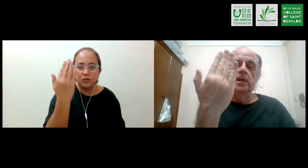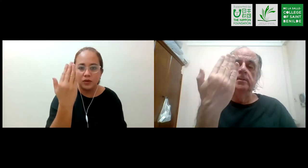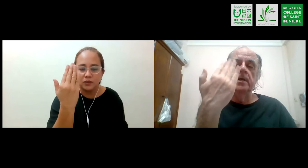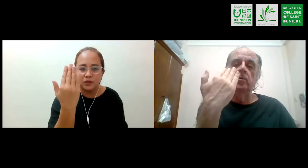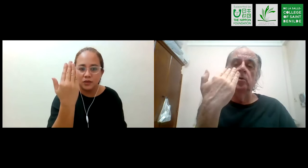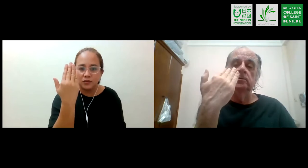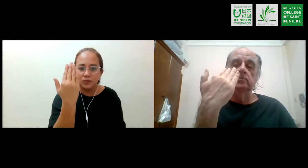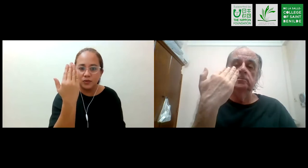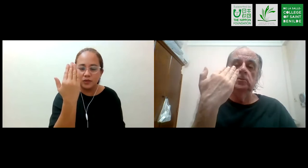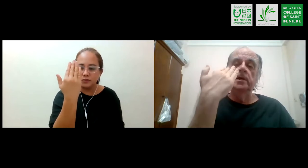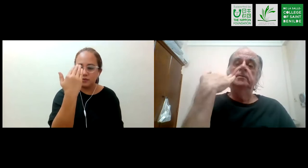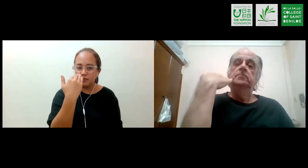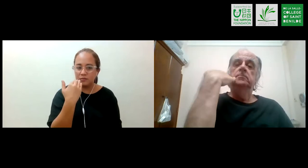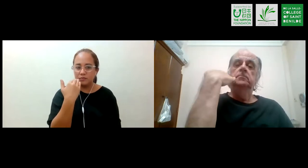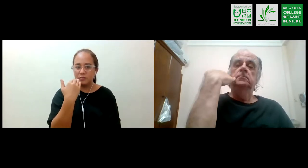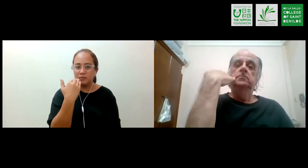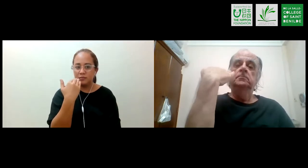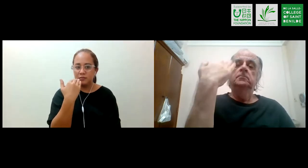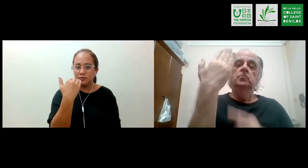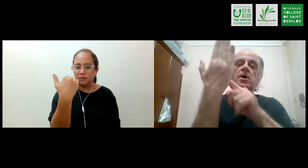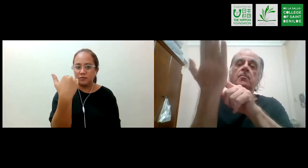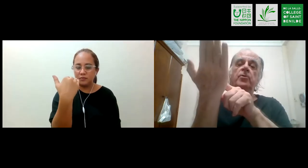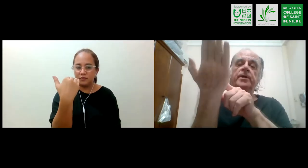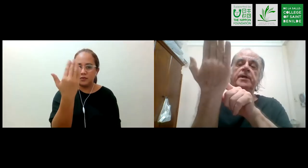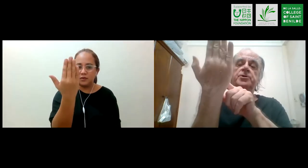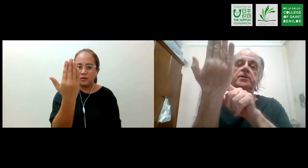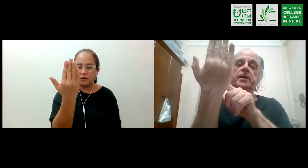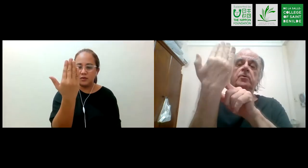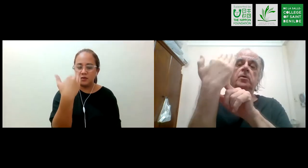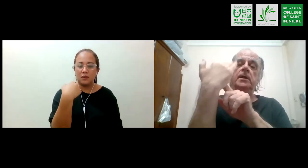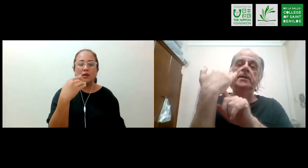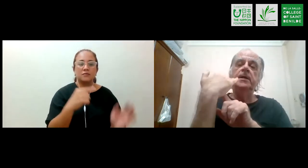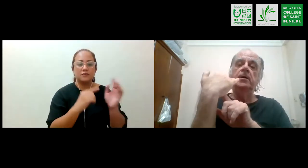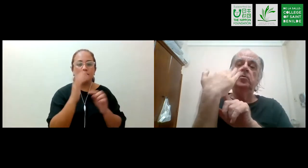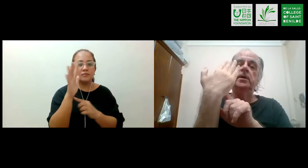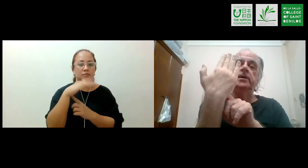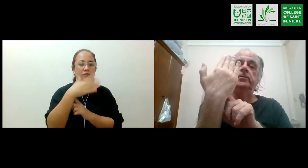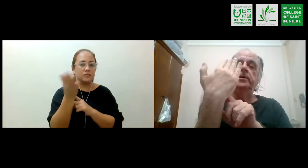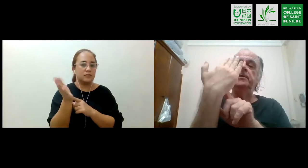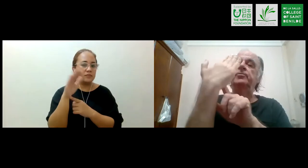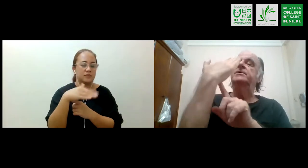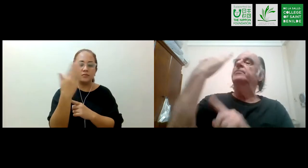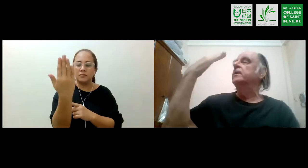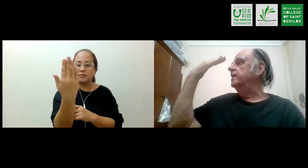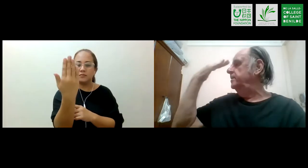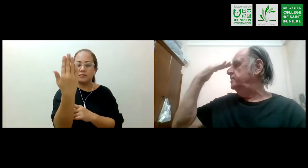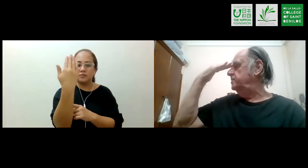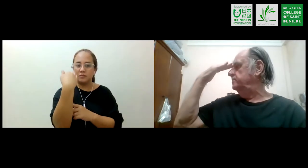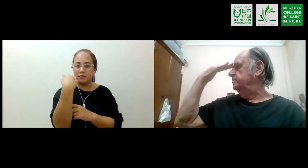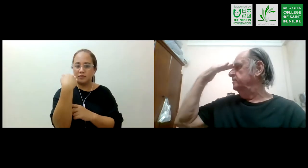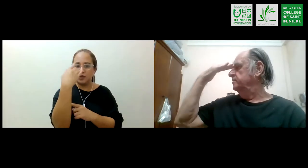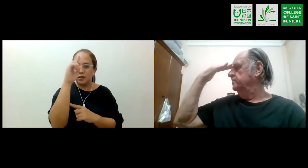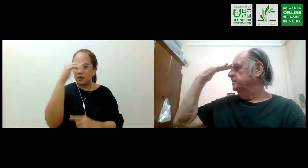inward and downward, right? Palm orientation, inward and downward, and you end up with something like